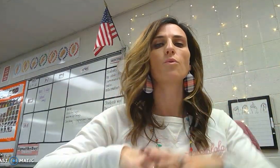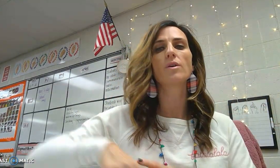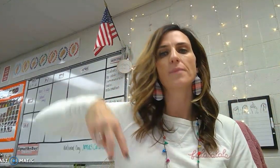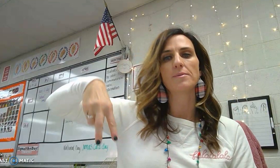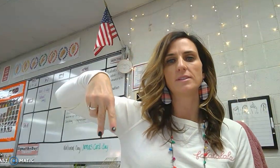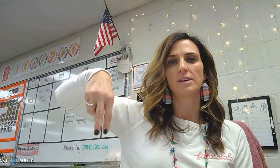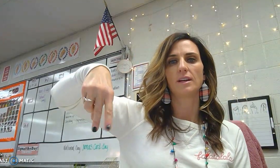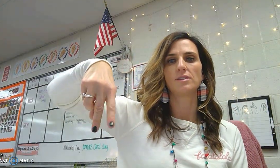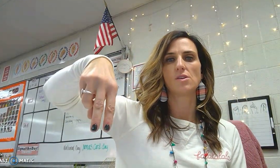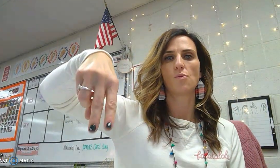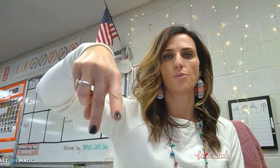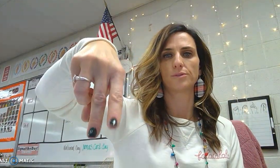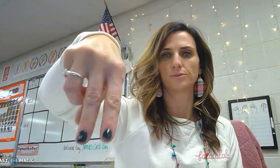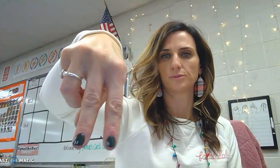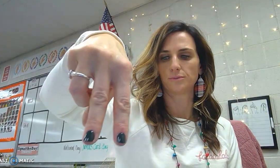Or maybe see it.